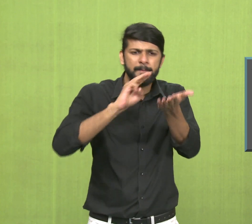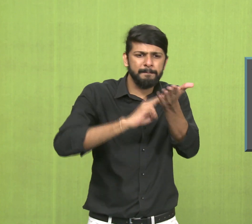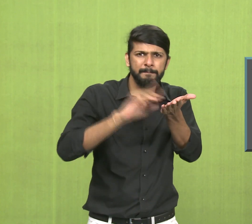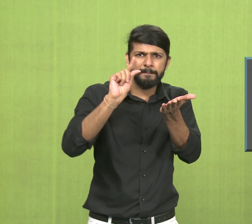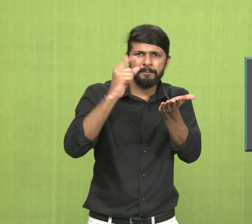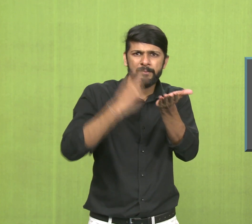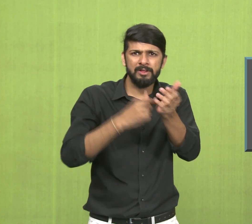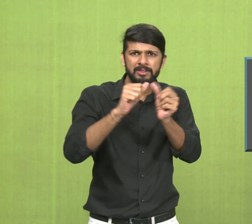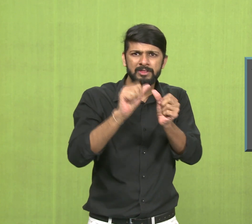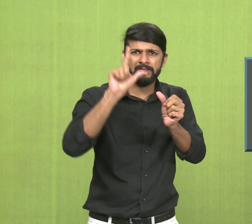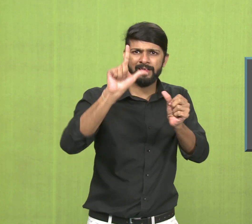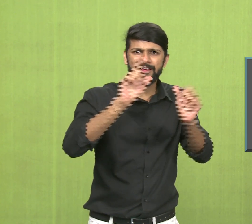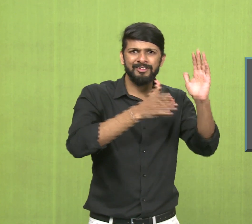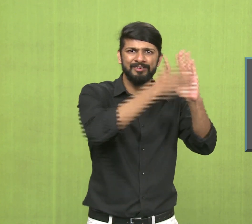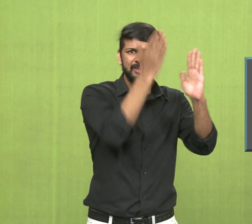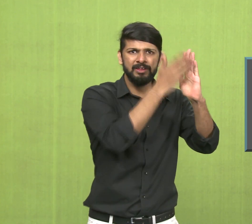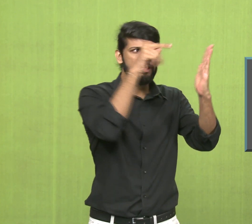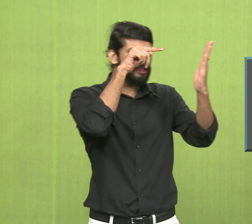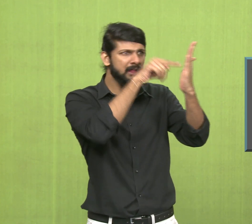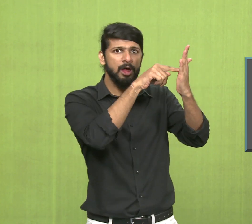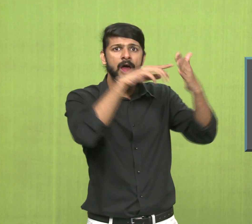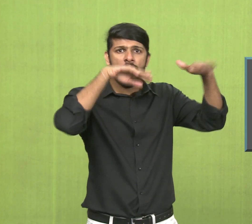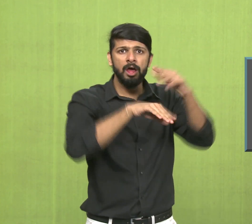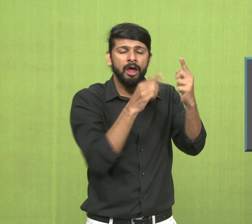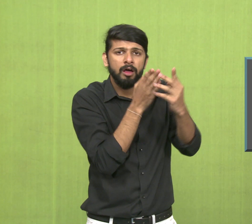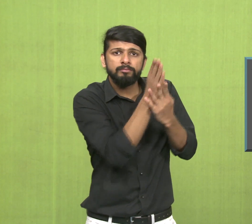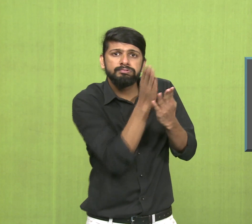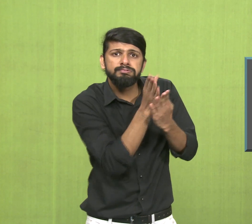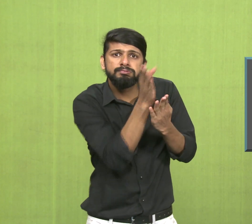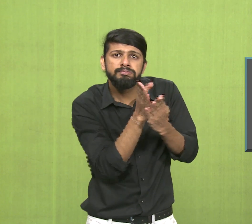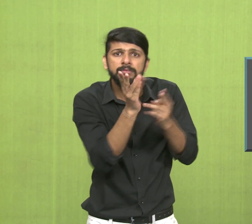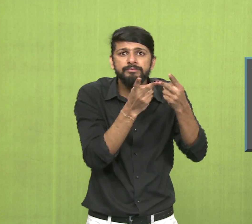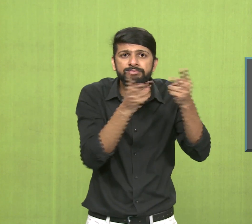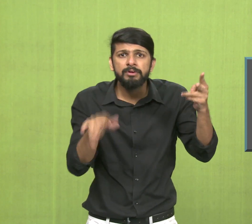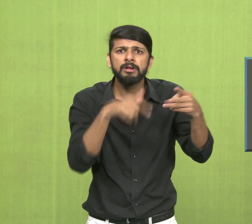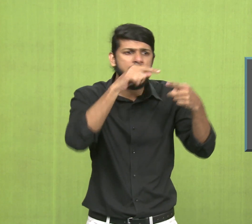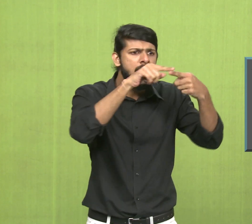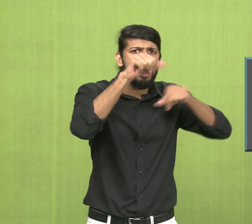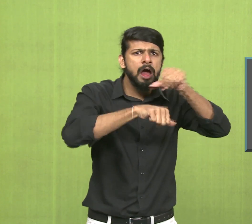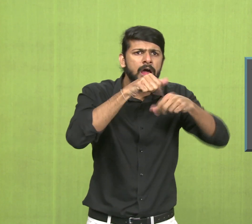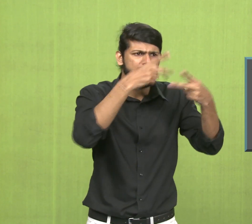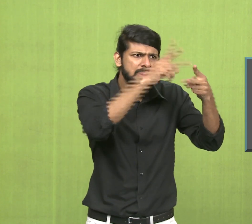1. Describe the different techniques and mediums of mural making.